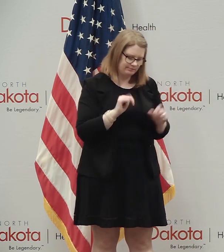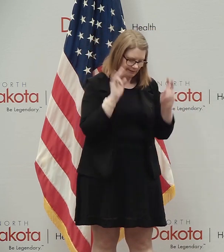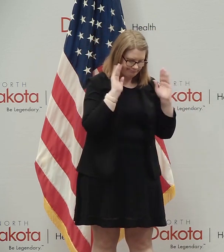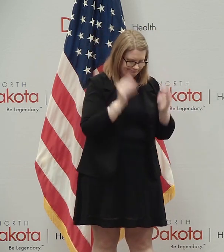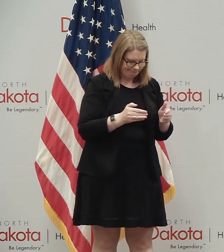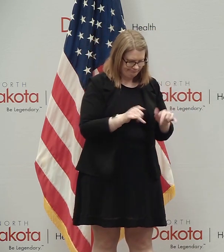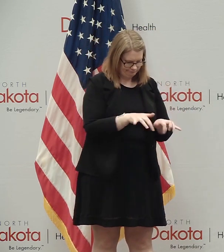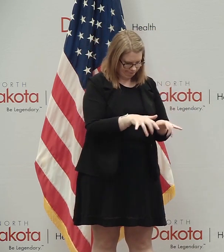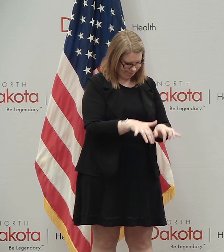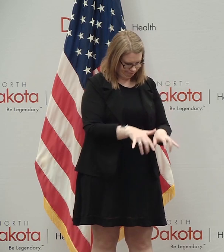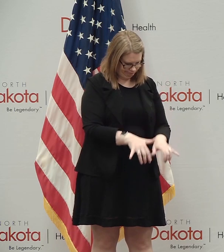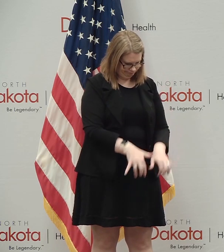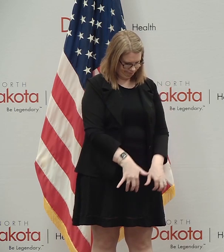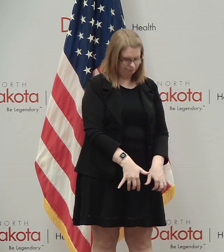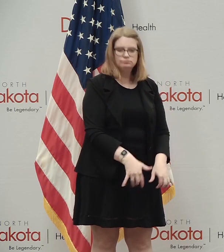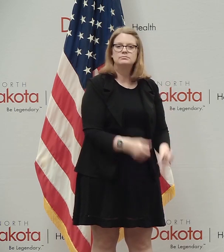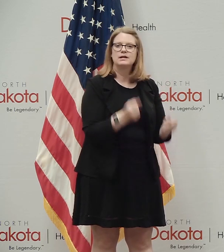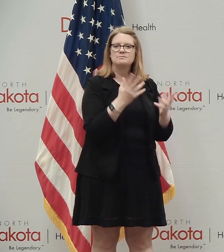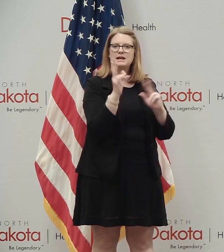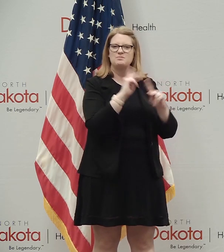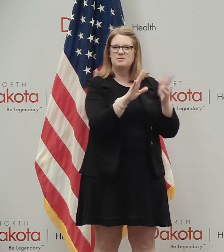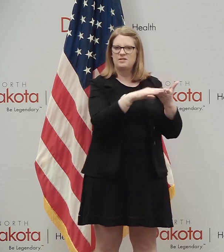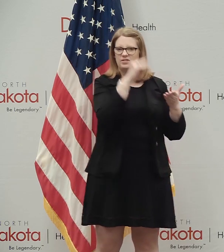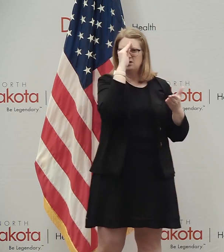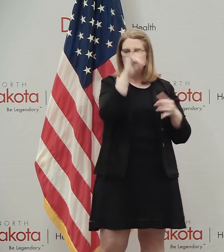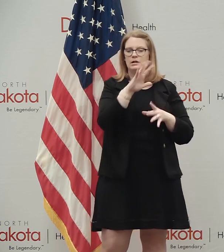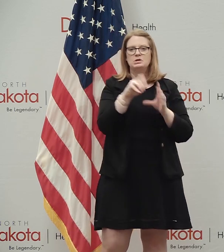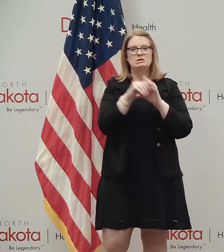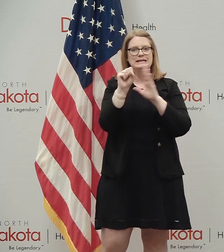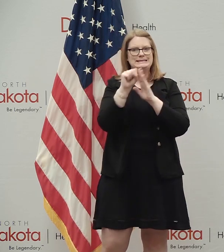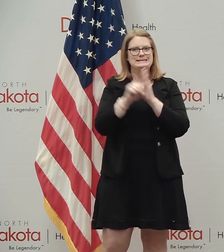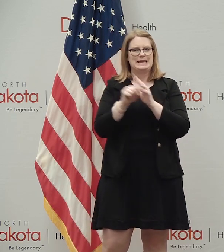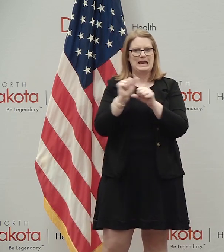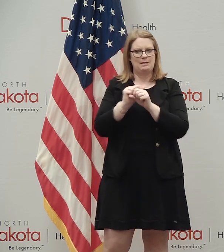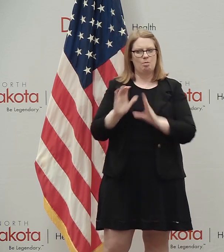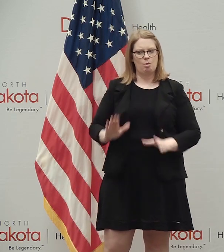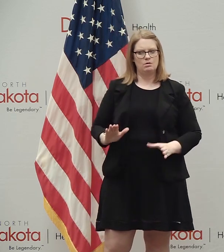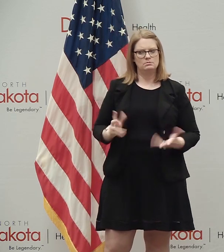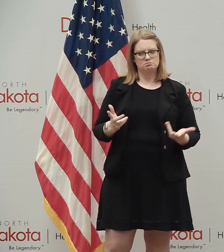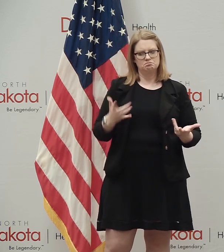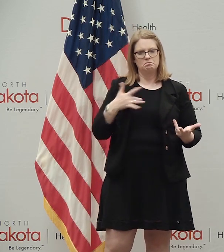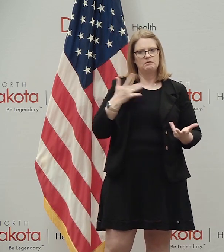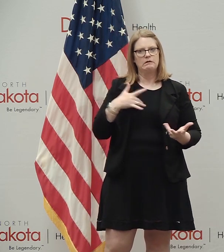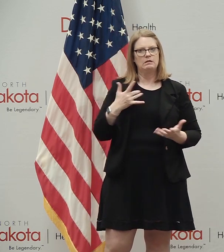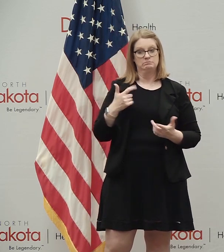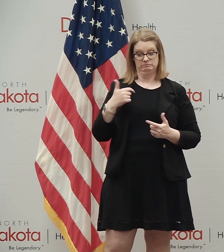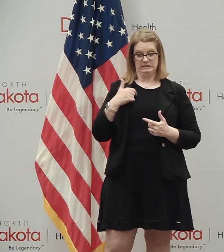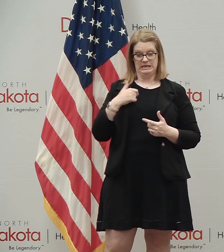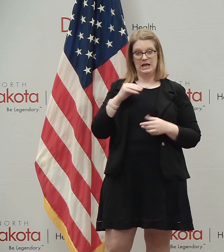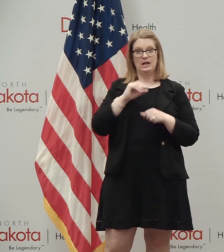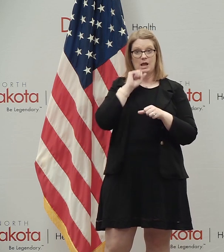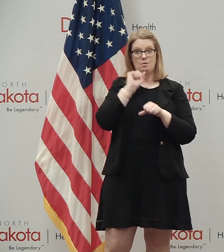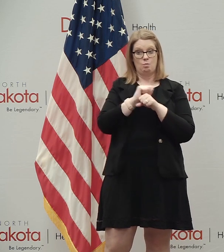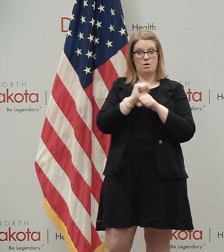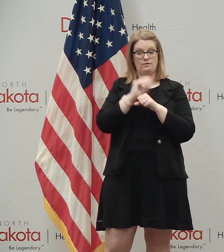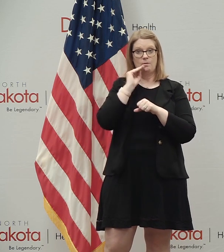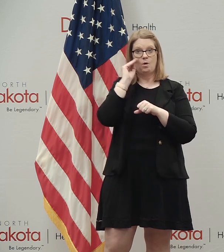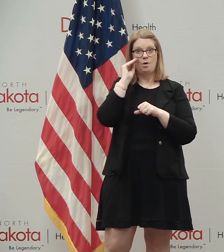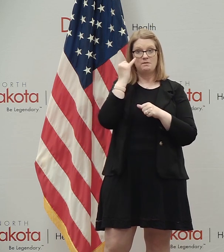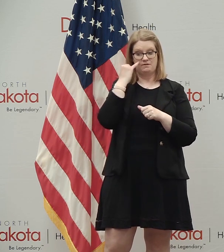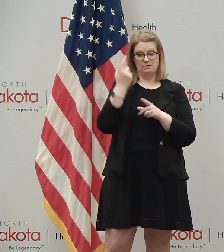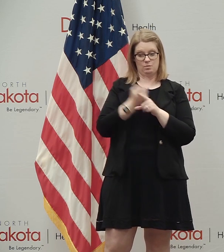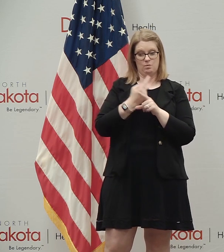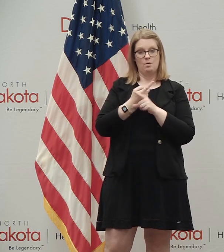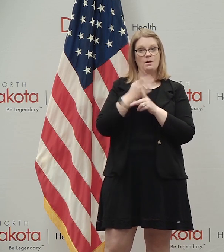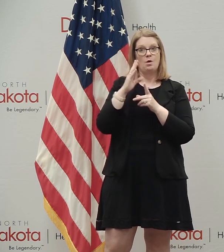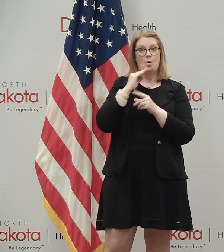done, which I think a lot of people have learned, including state employees, that they can be very productive working from home if they've got the right home environment and